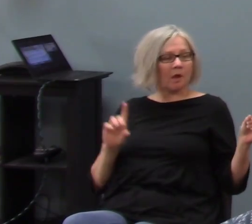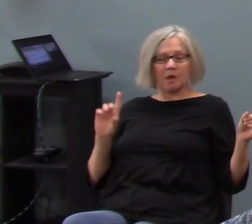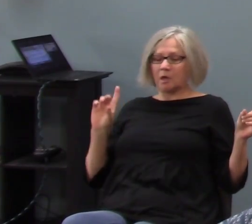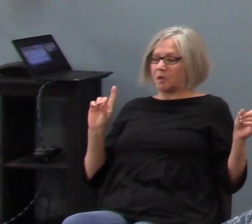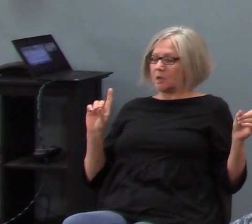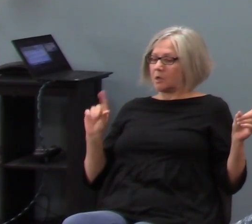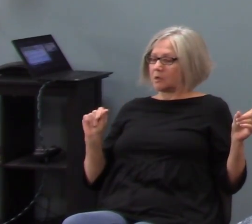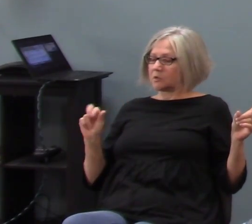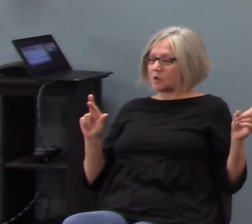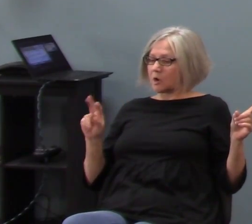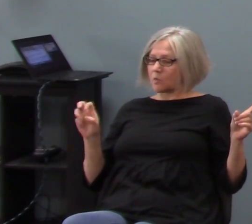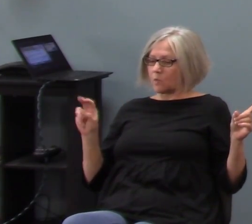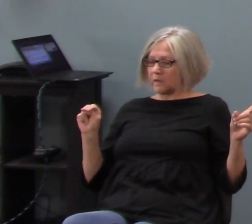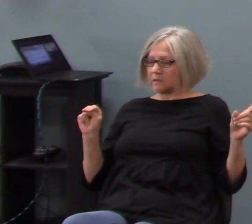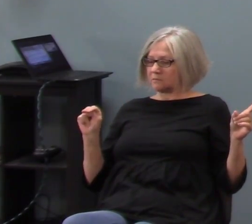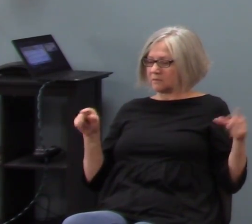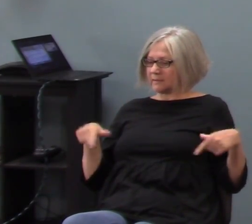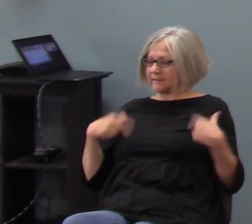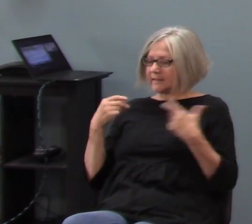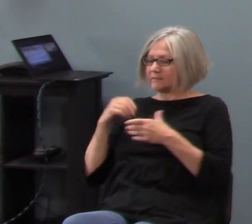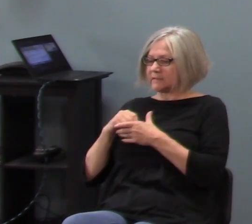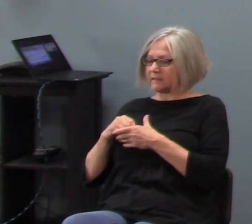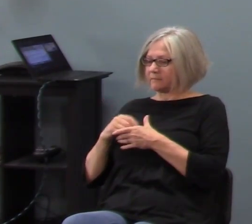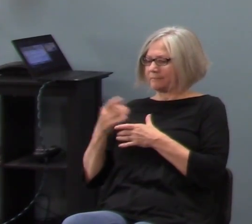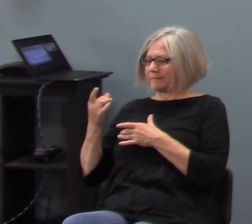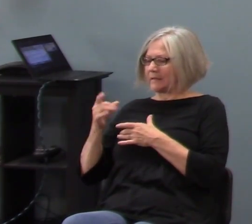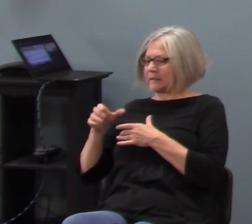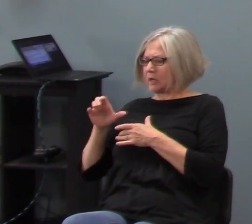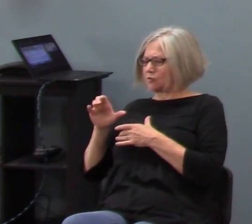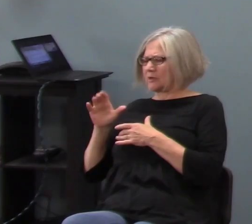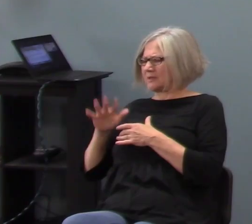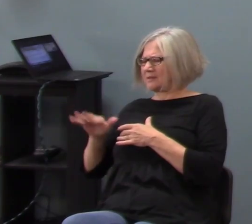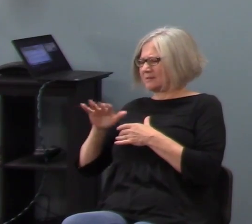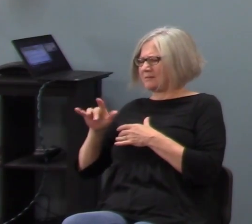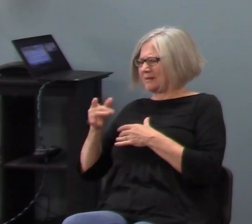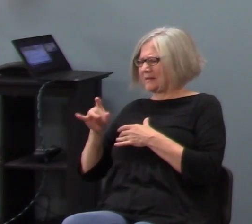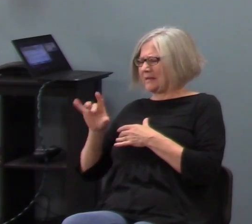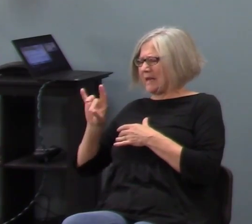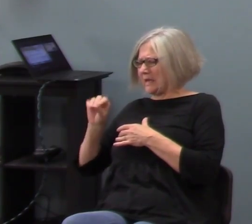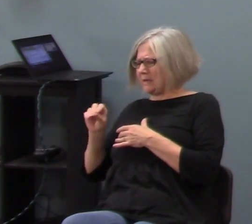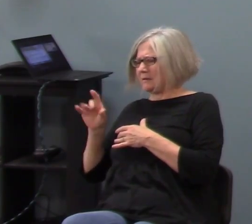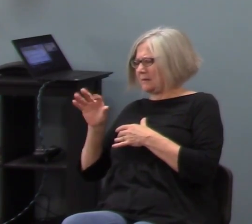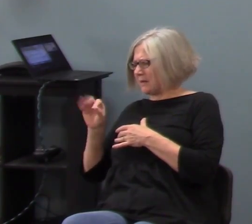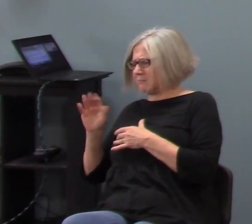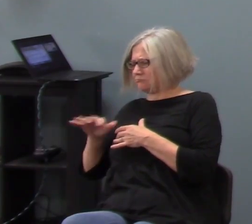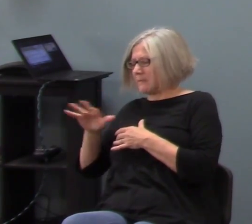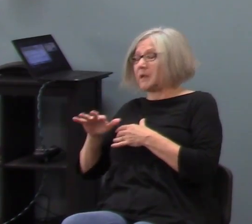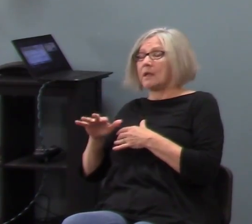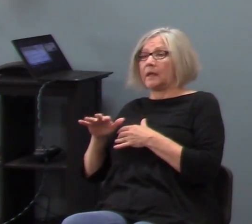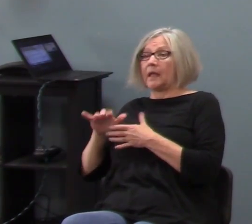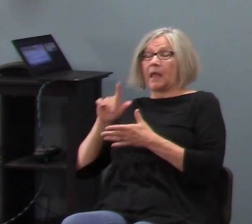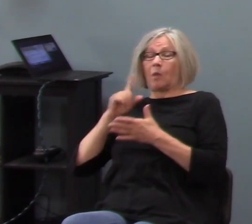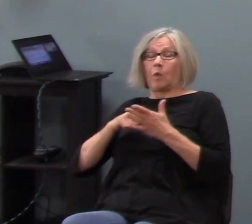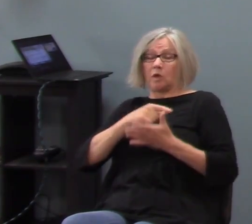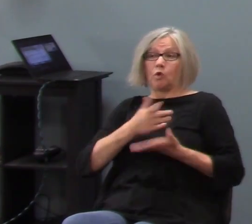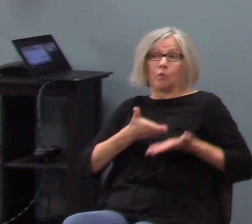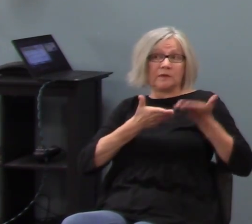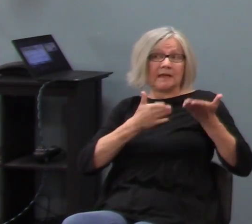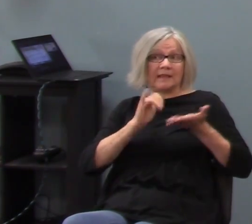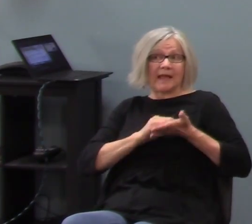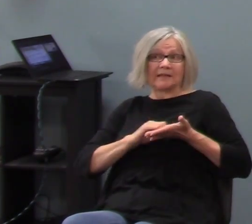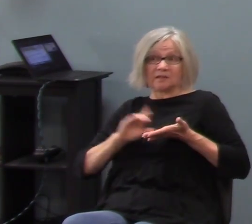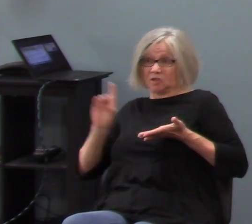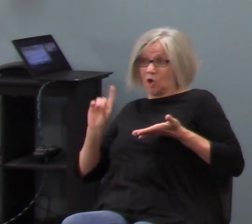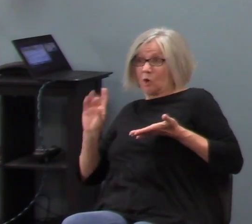late 1800s? Yep. Was he somewhere in there? Yep. And is what you just presented what he thought? Yes. Okay,